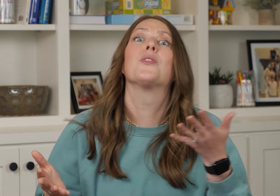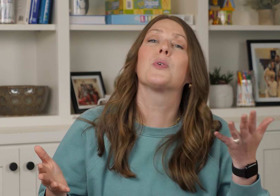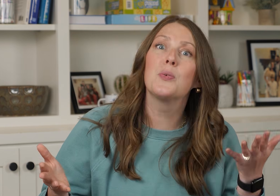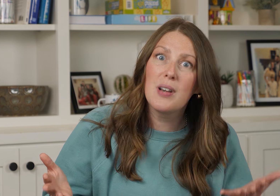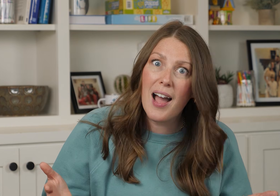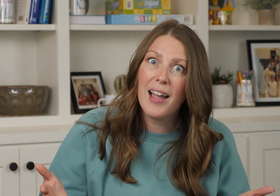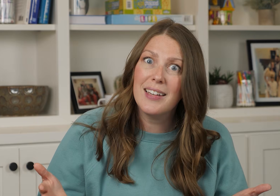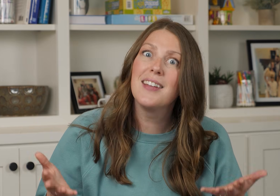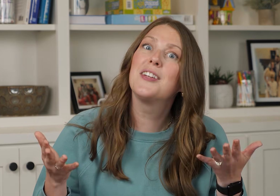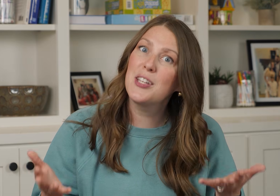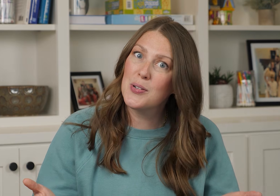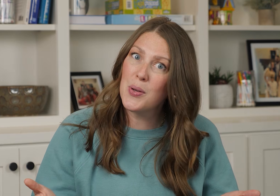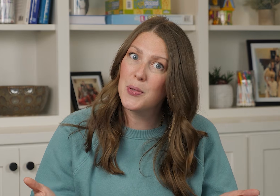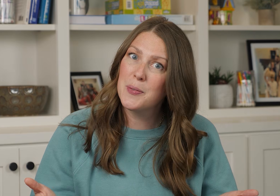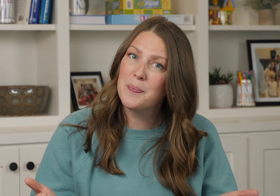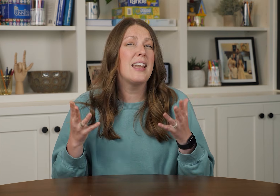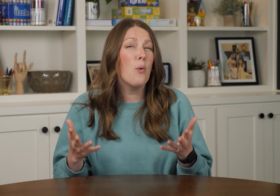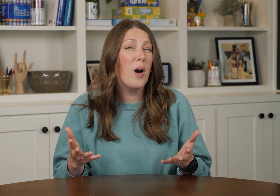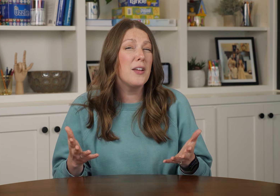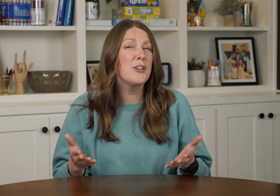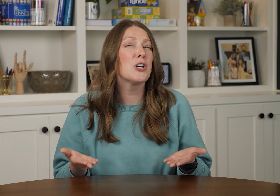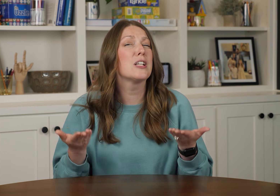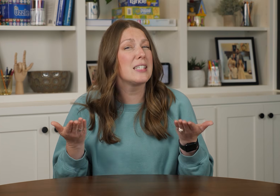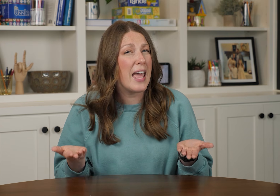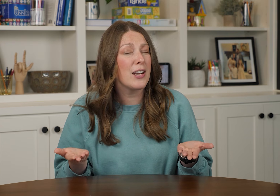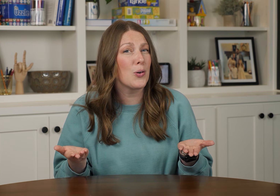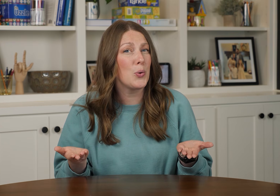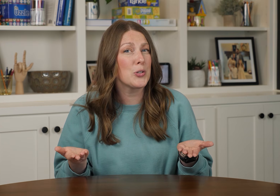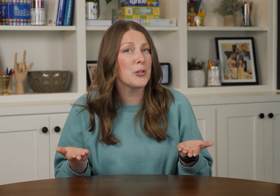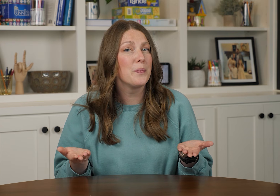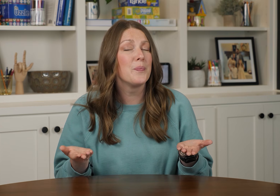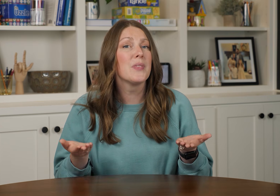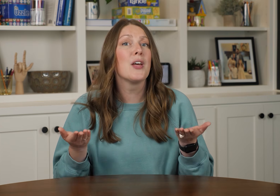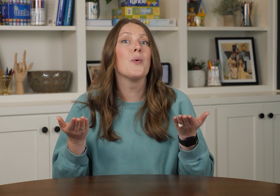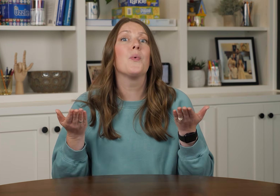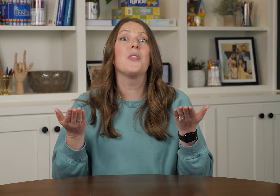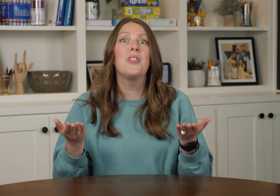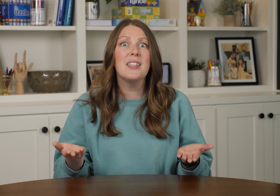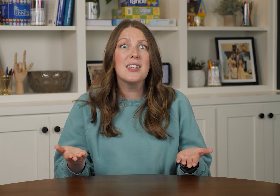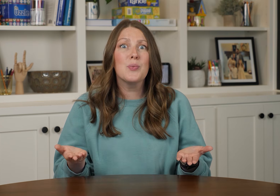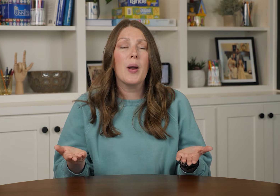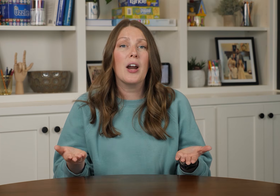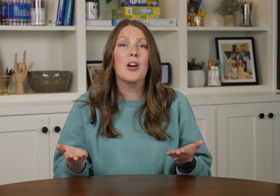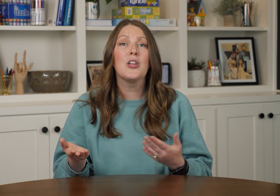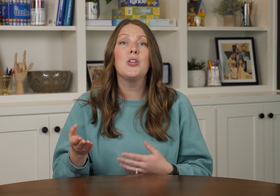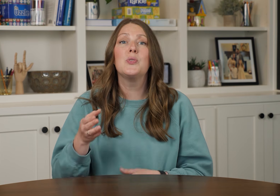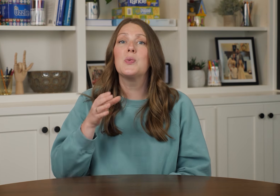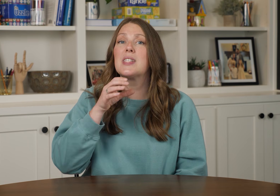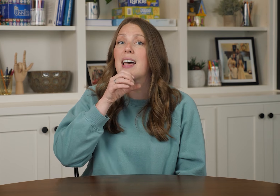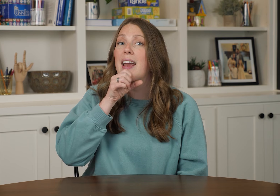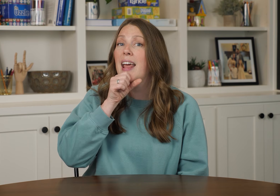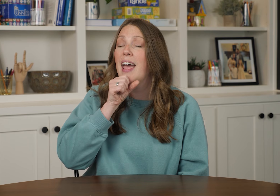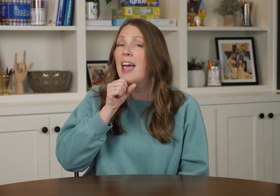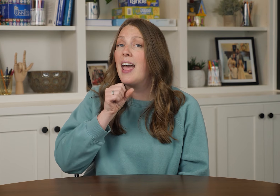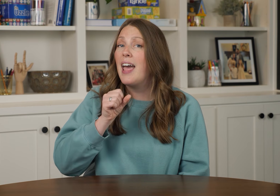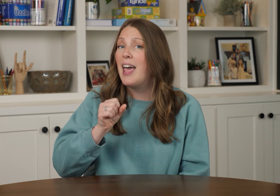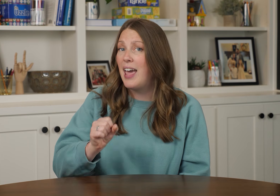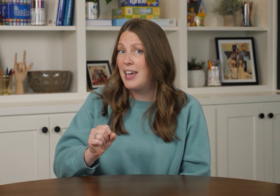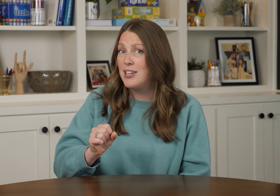through 9 years old. Now, what if you're 10 or older? Well, this is where you do the sign